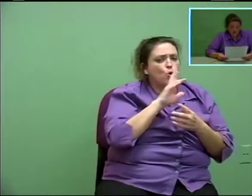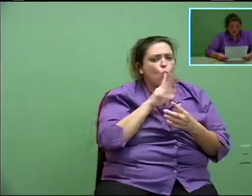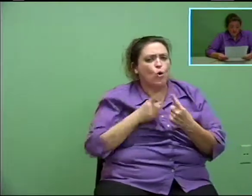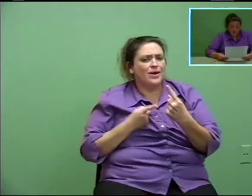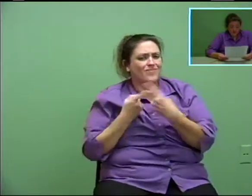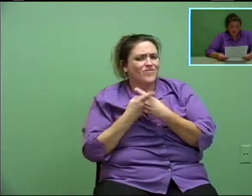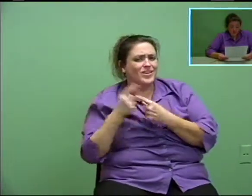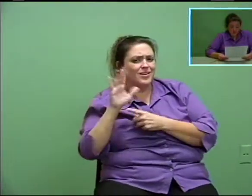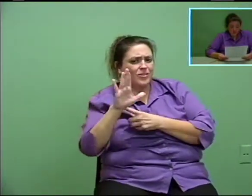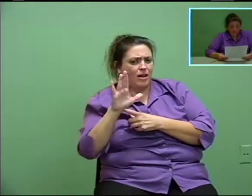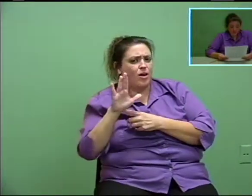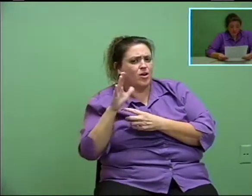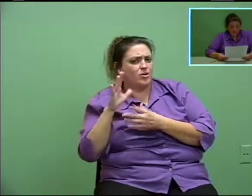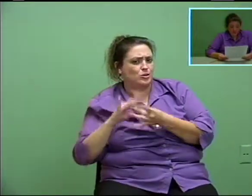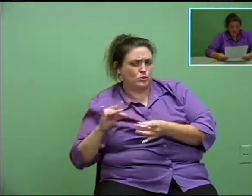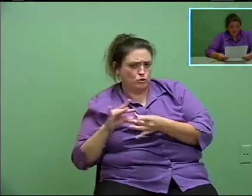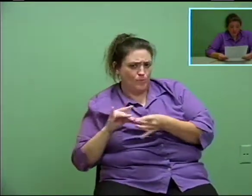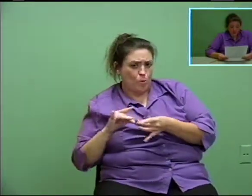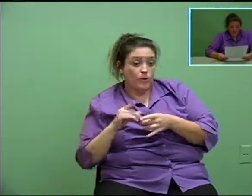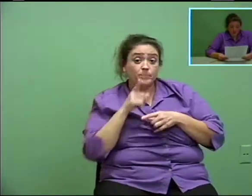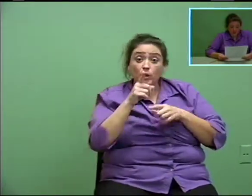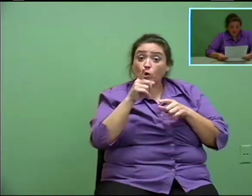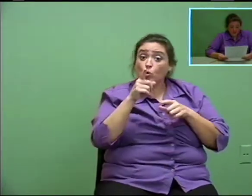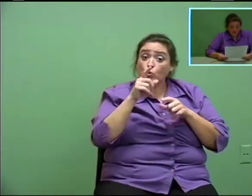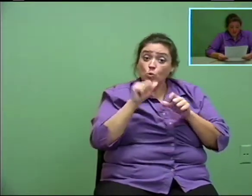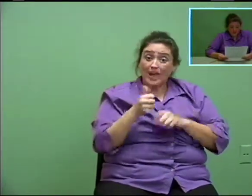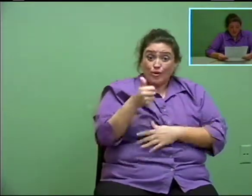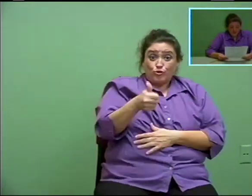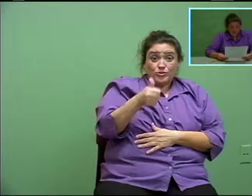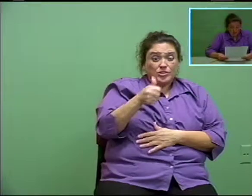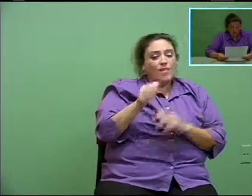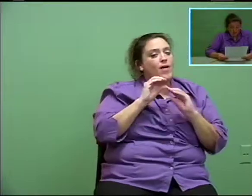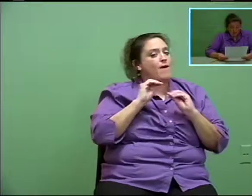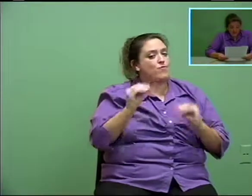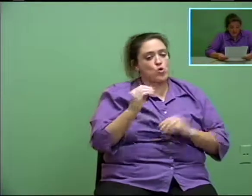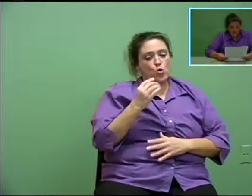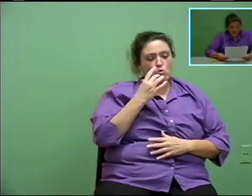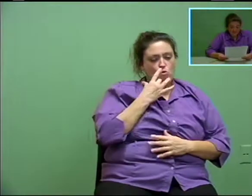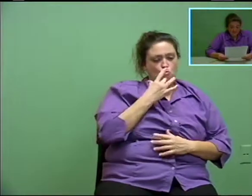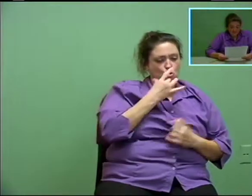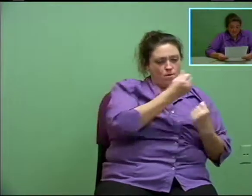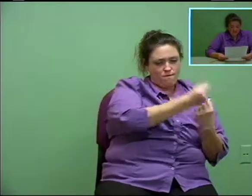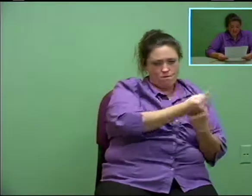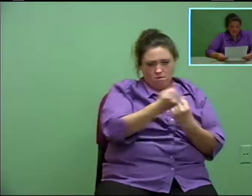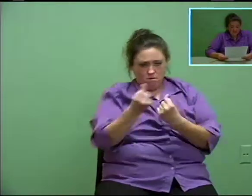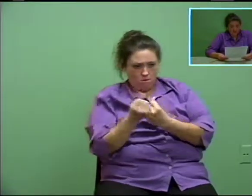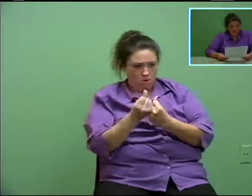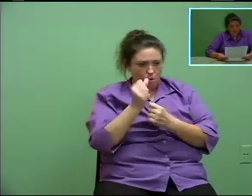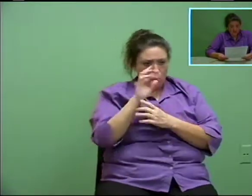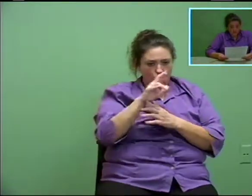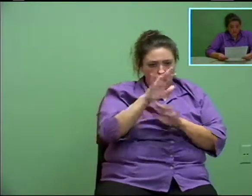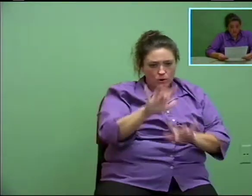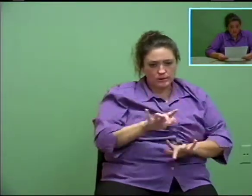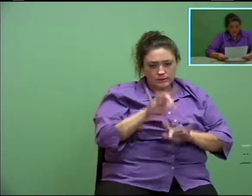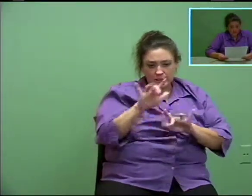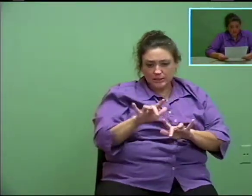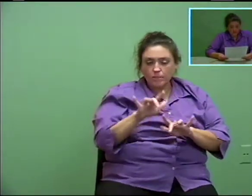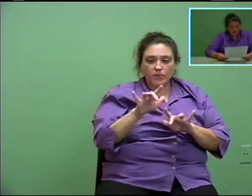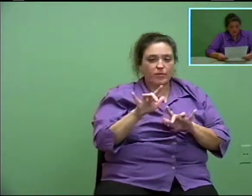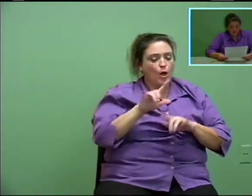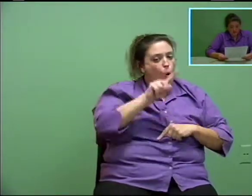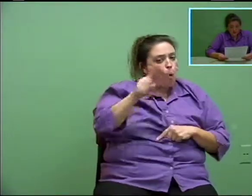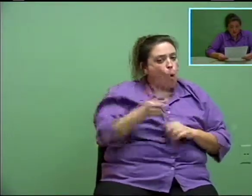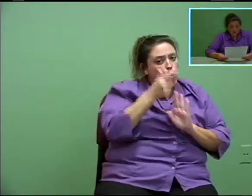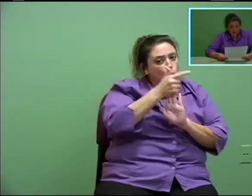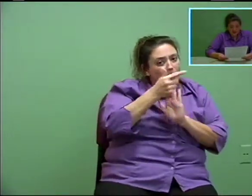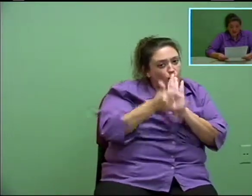can have no prejudice or sympathy or allow anything but the law and the evidence to have any influence upon your